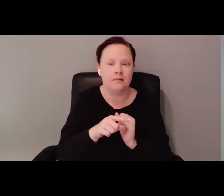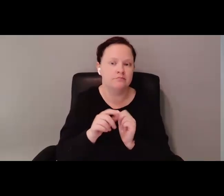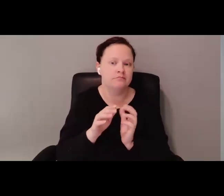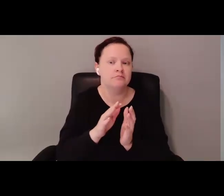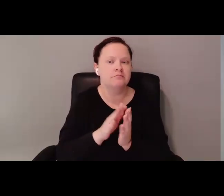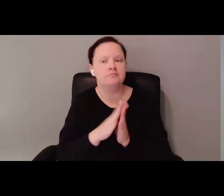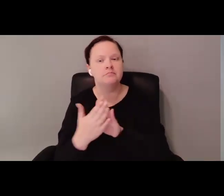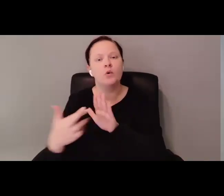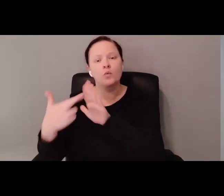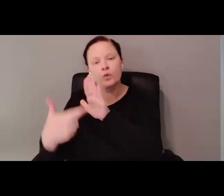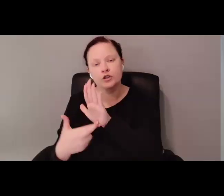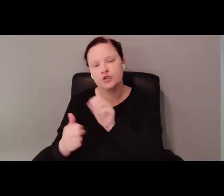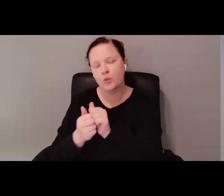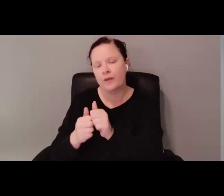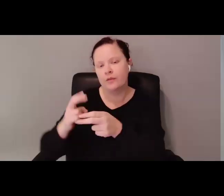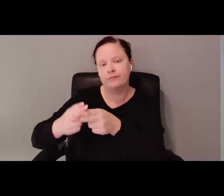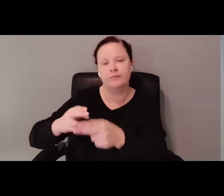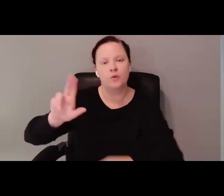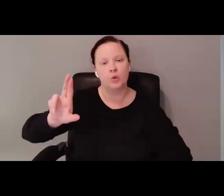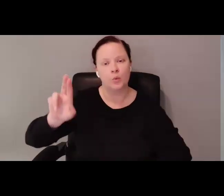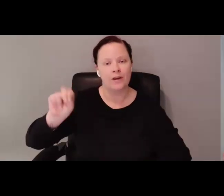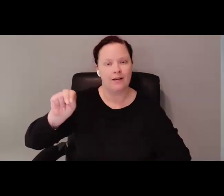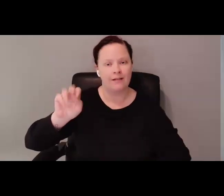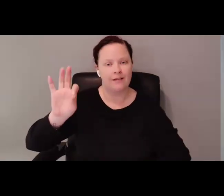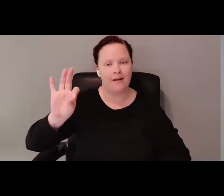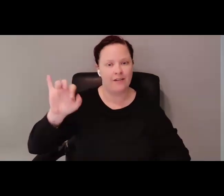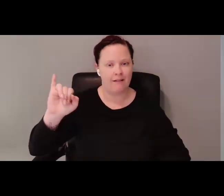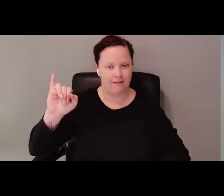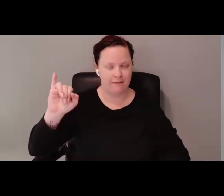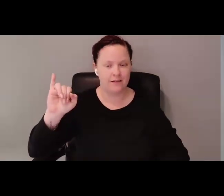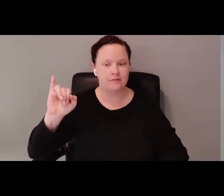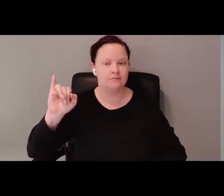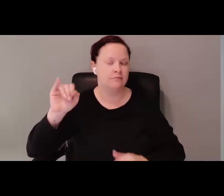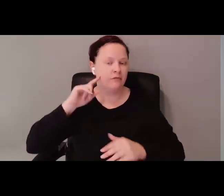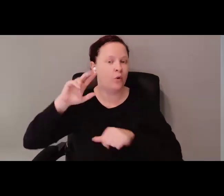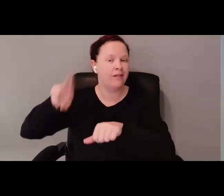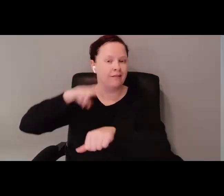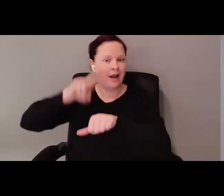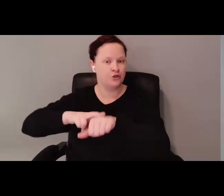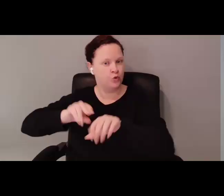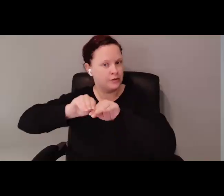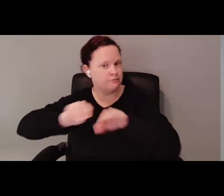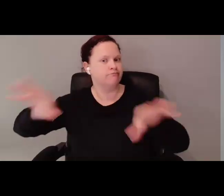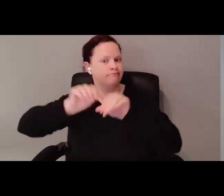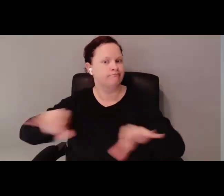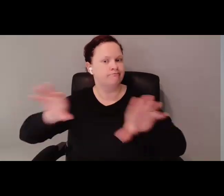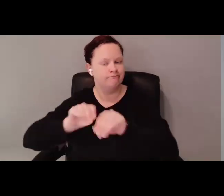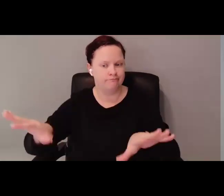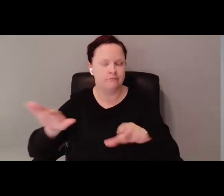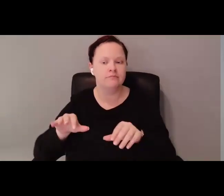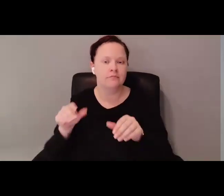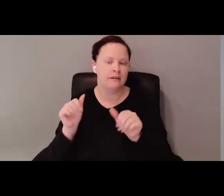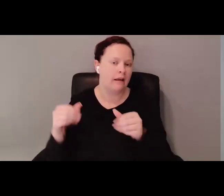registered with UNFI and have this national distribution of their goods. I